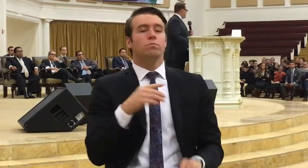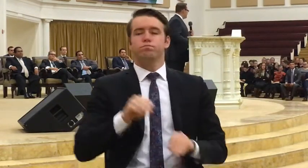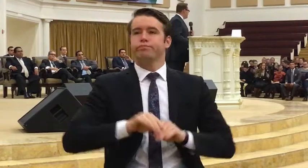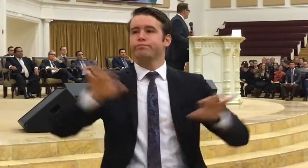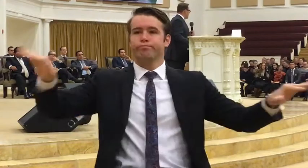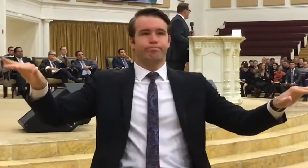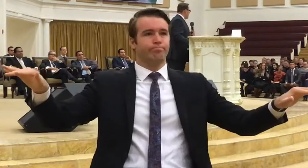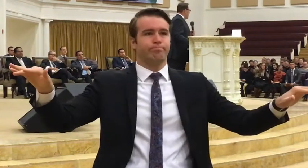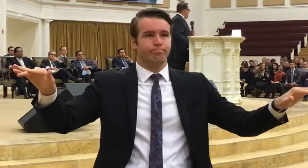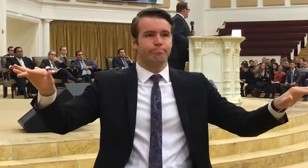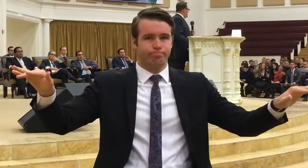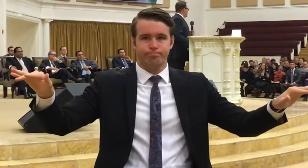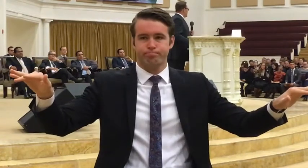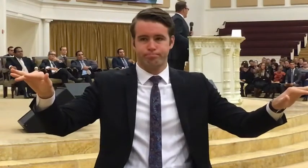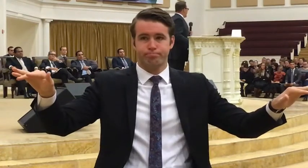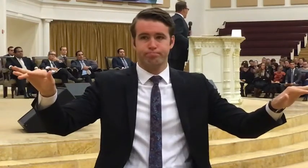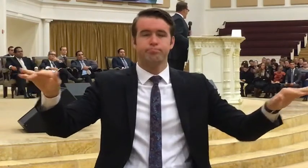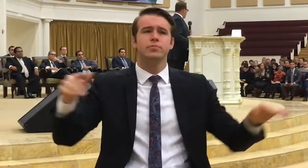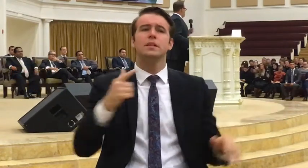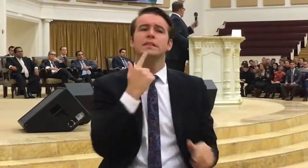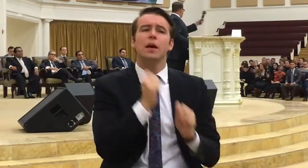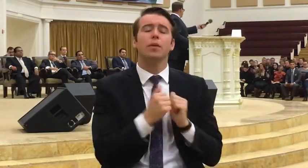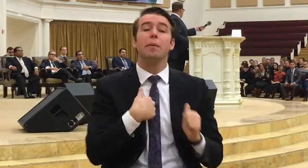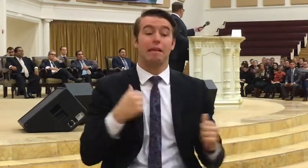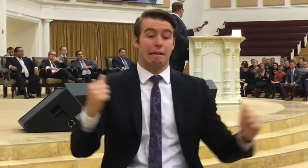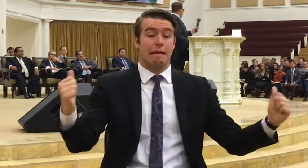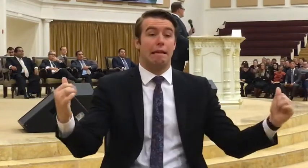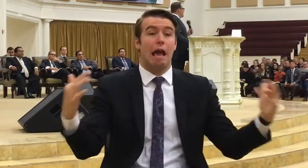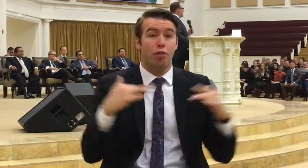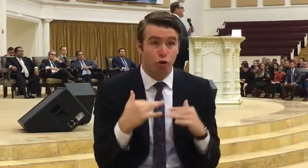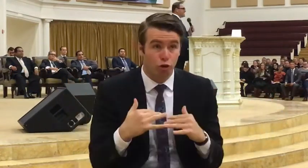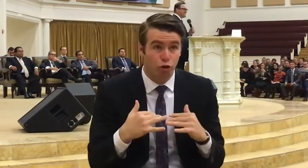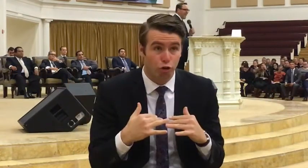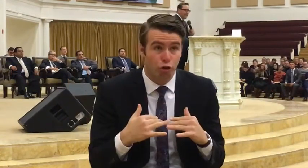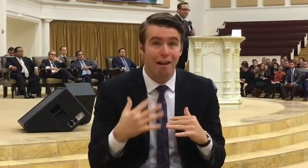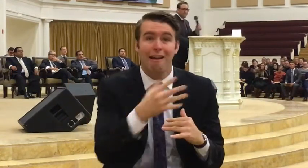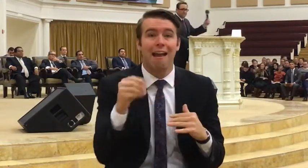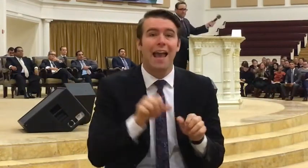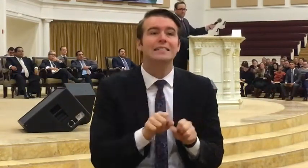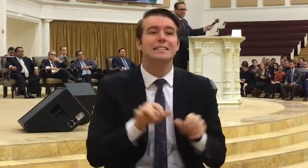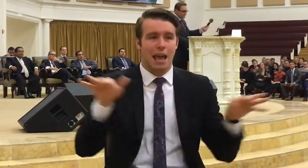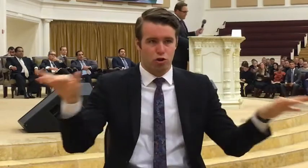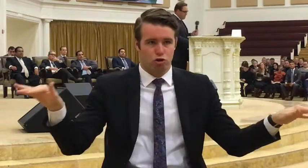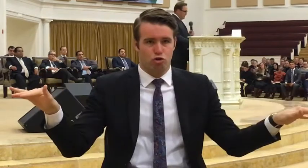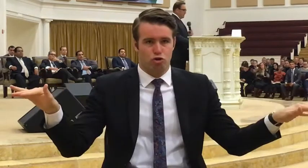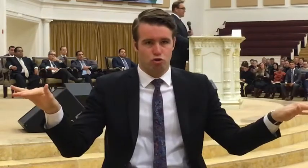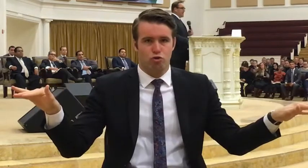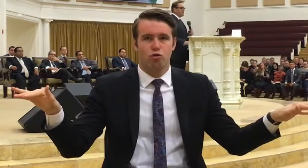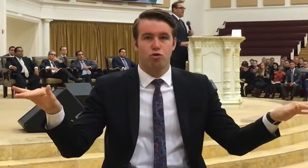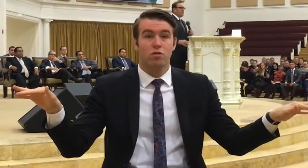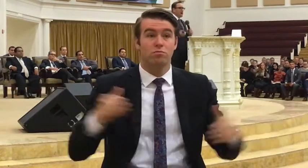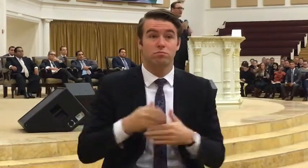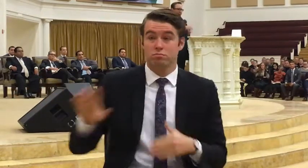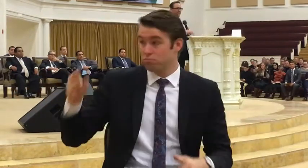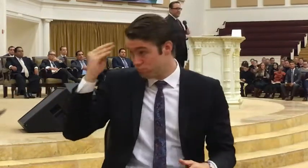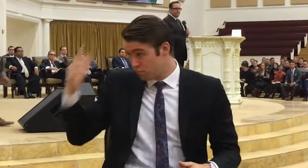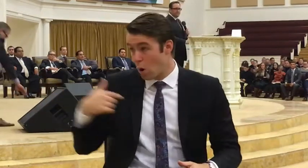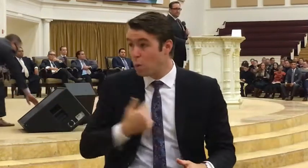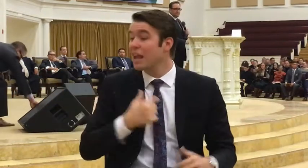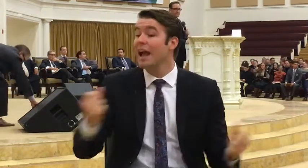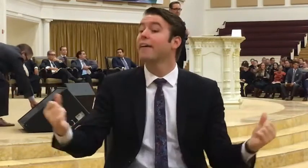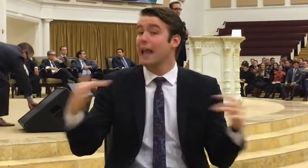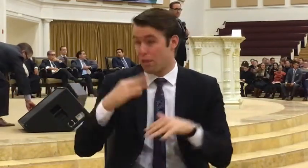scattered. Would you say gathered? Gathered. And scattered. And scattered. Look to your neighbor and say, we are